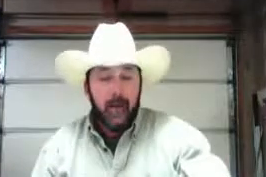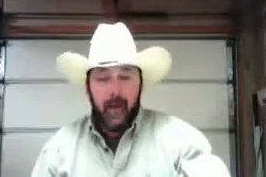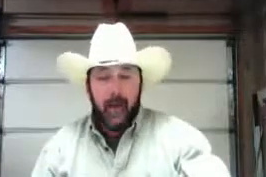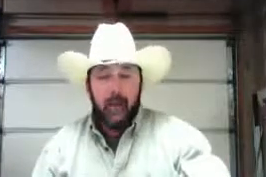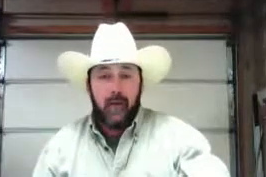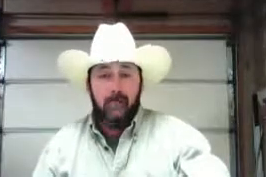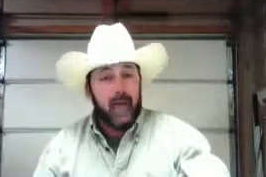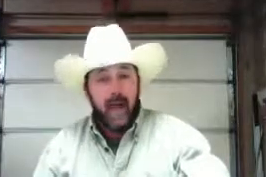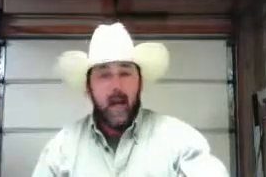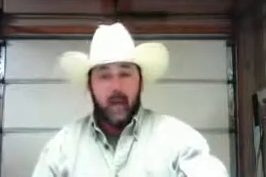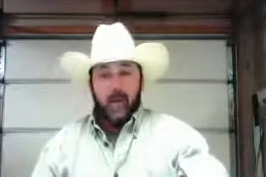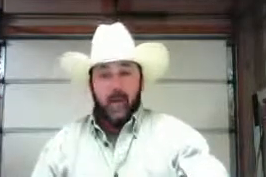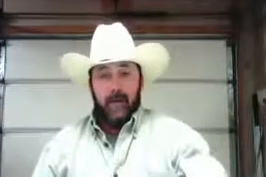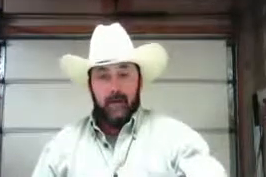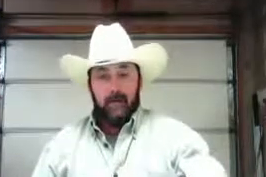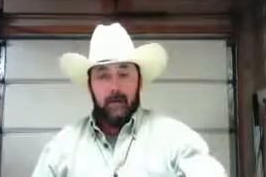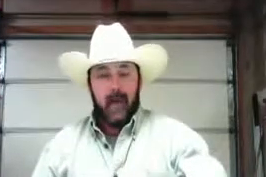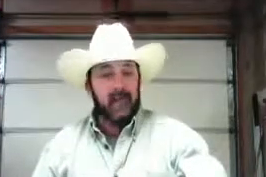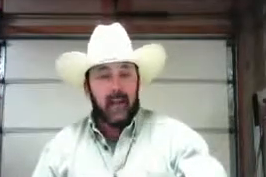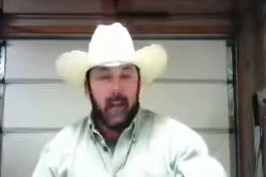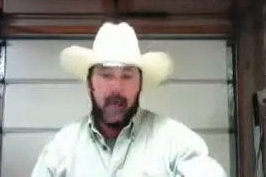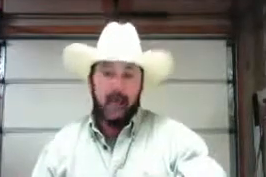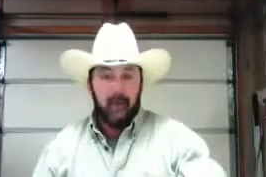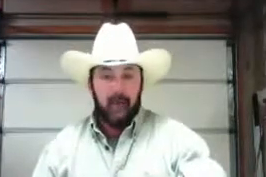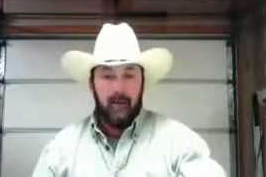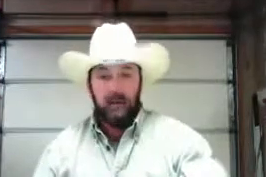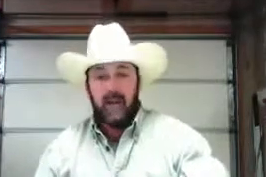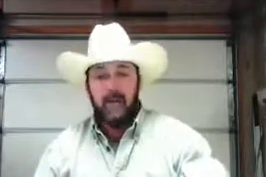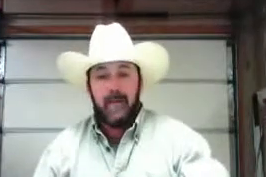get PO'd. I've seen it happen, so don't tell me it don't.